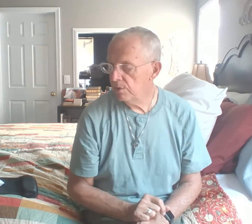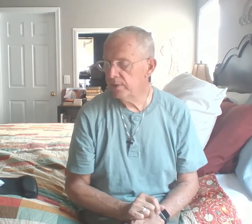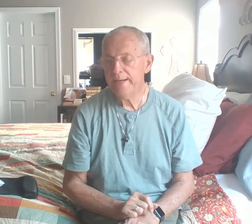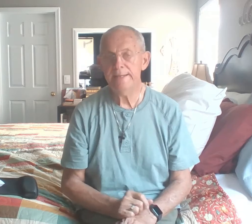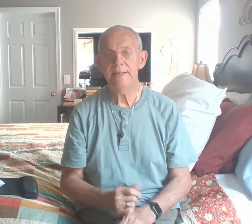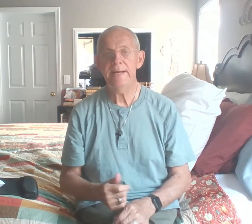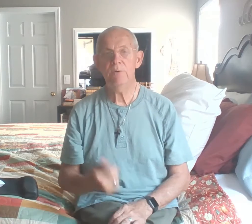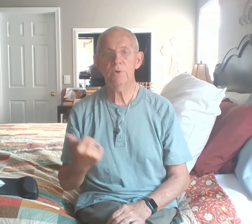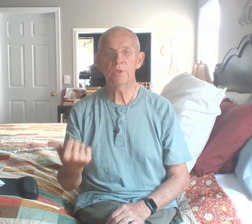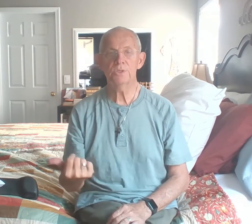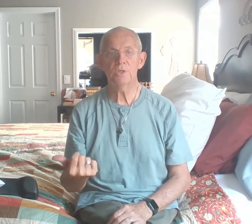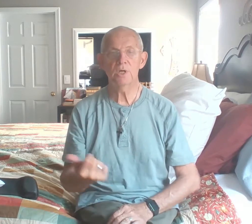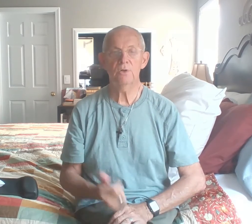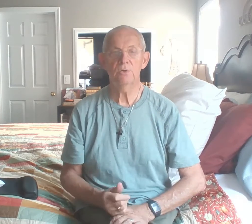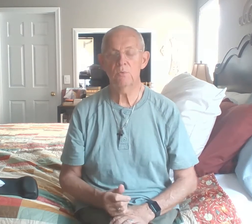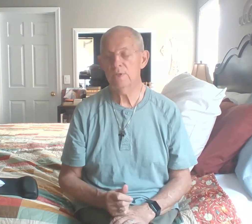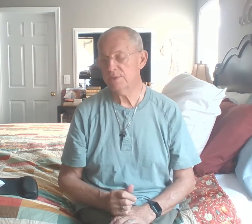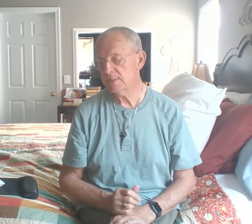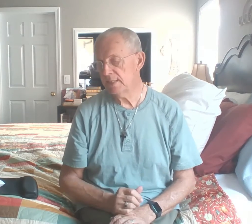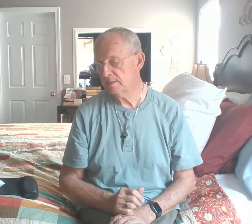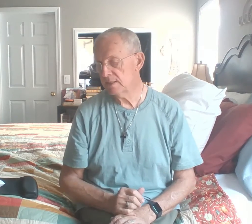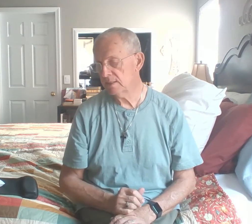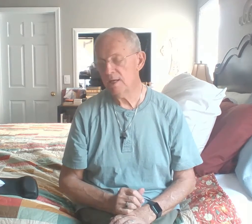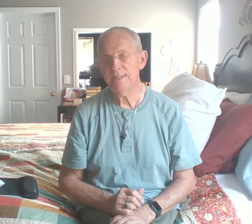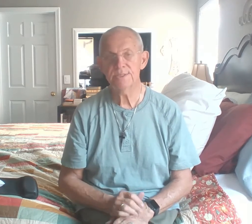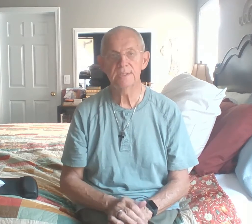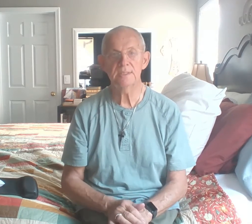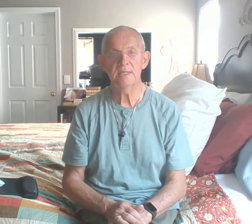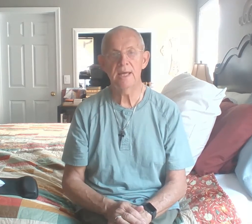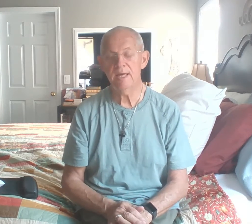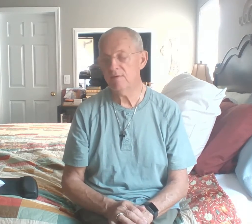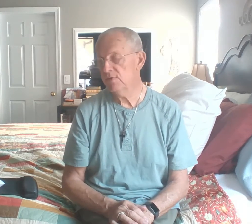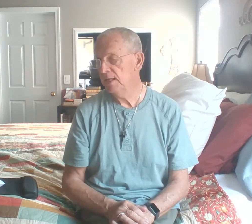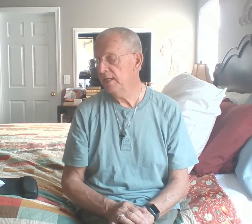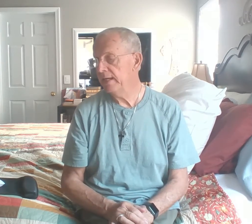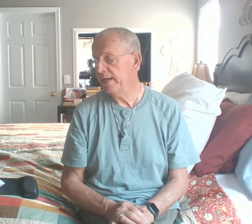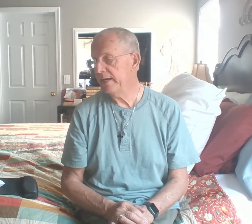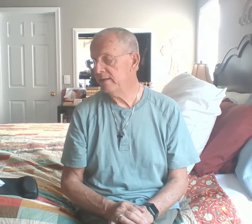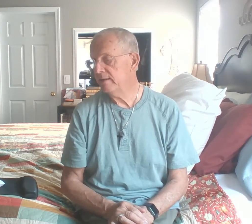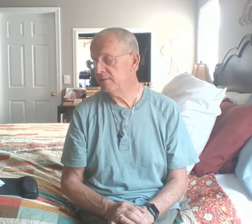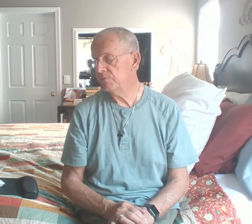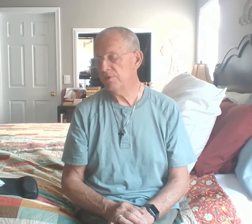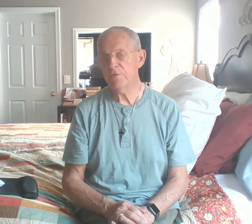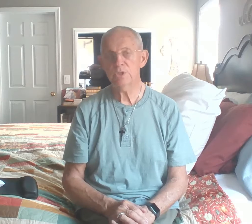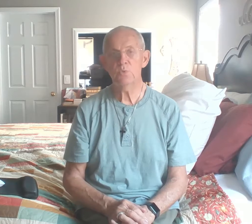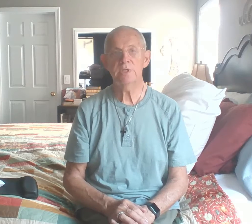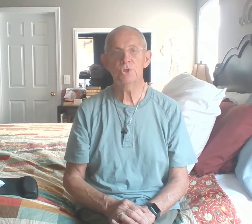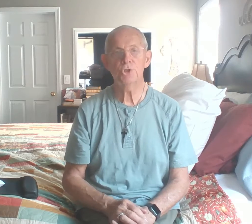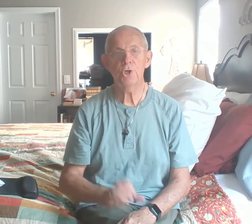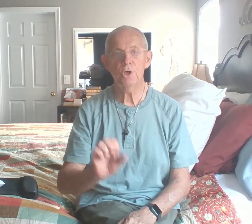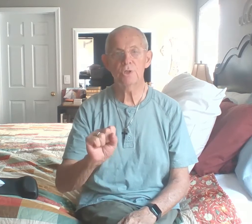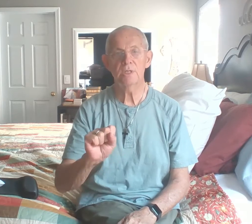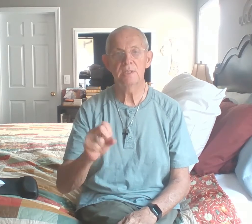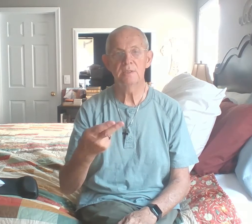Okay, now we're going to start on the ones that Constance gave, and the first one is shirt.